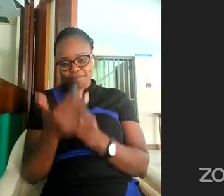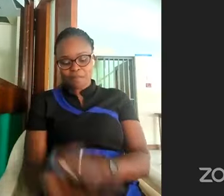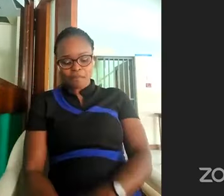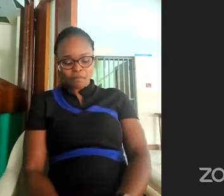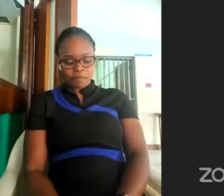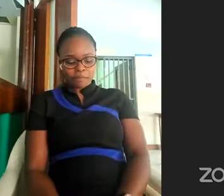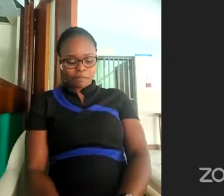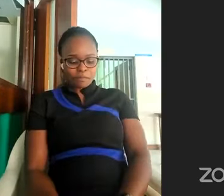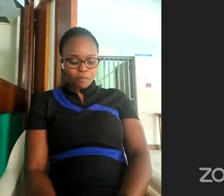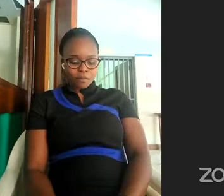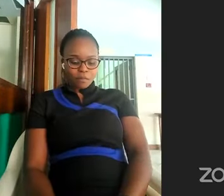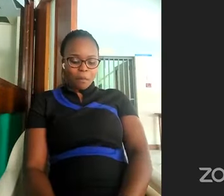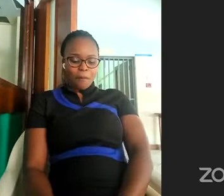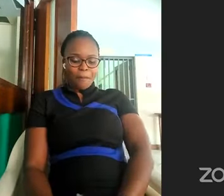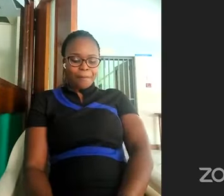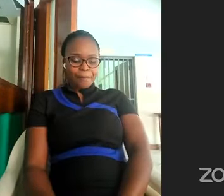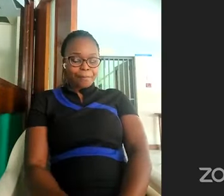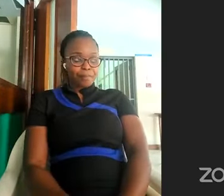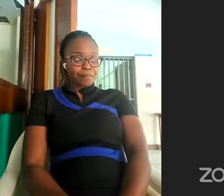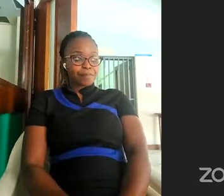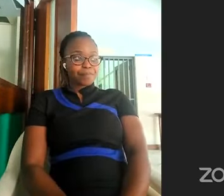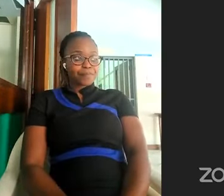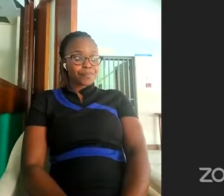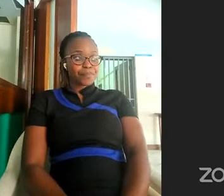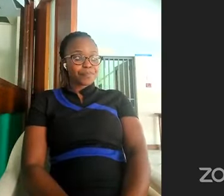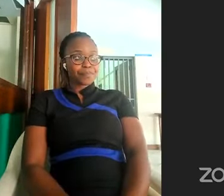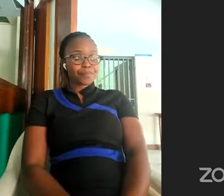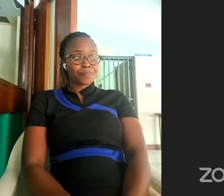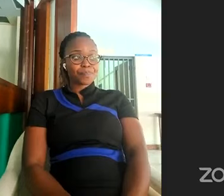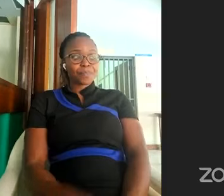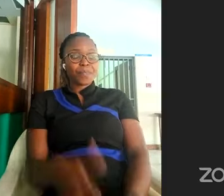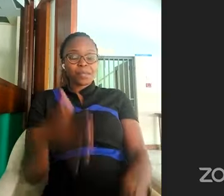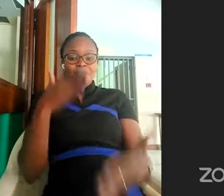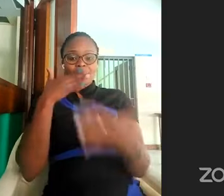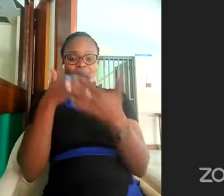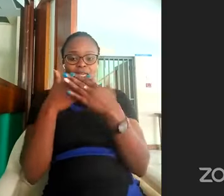Thank you so much. Thank you so much for the invitation, and thank you so much